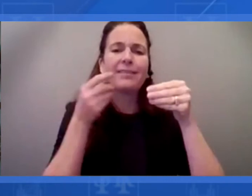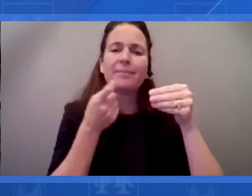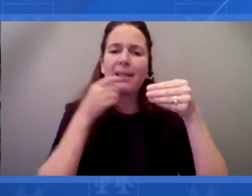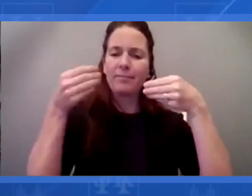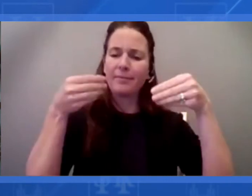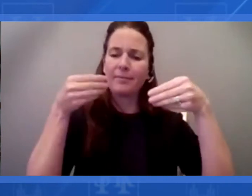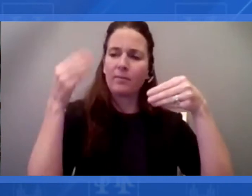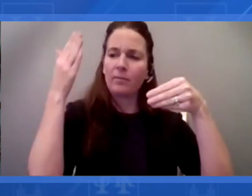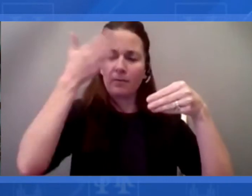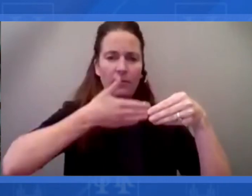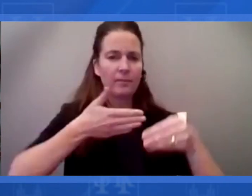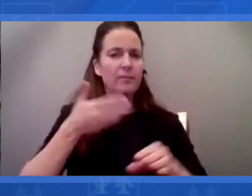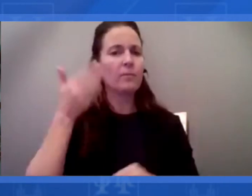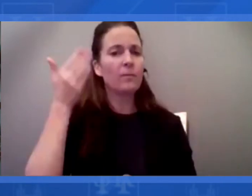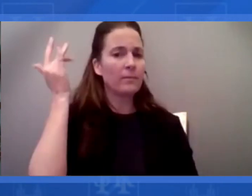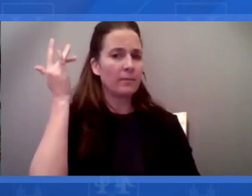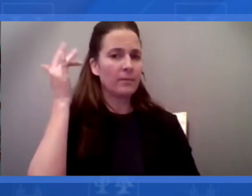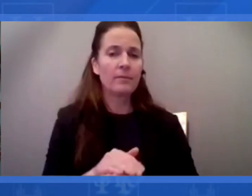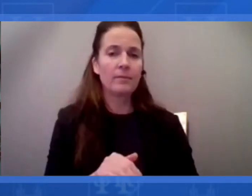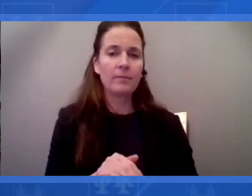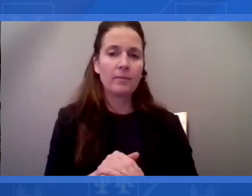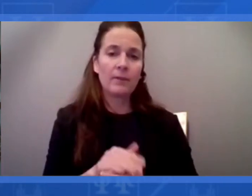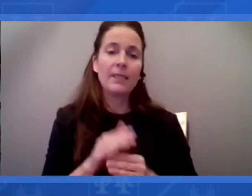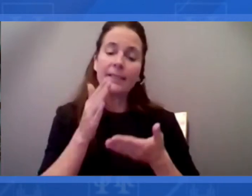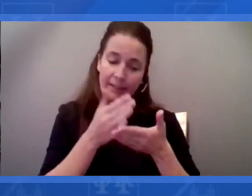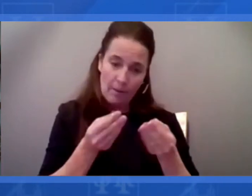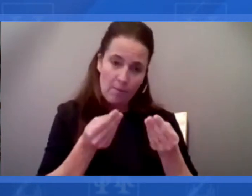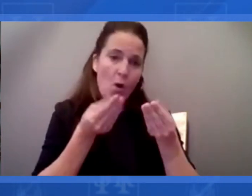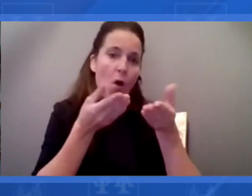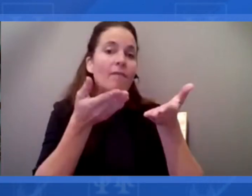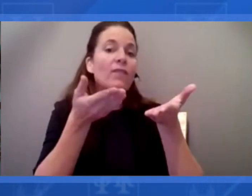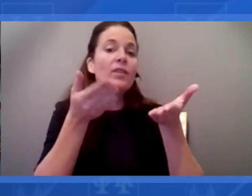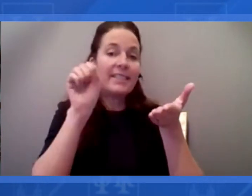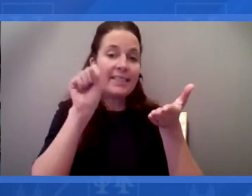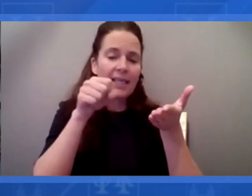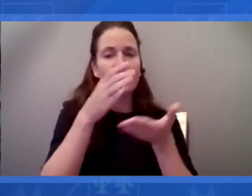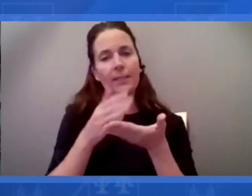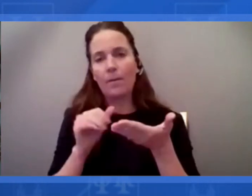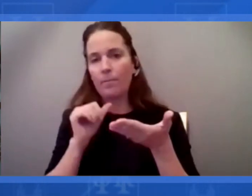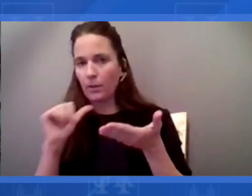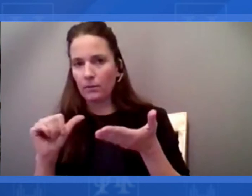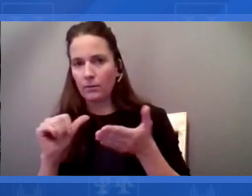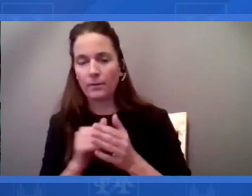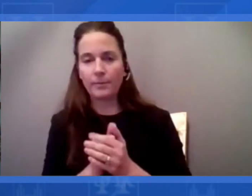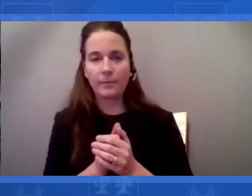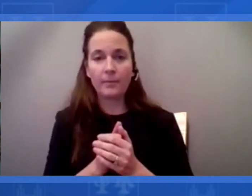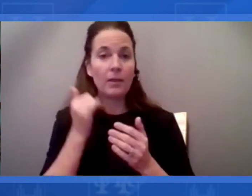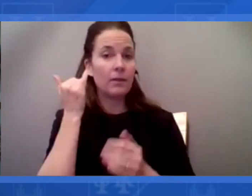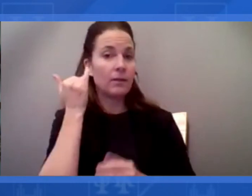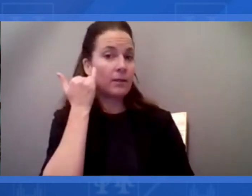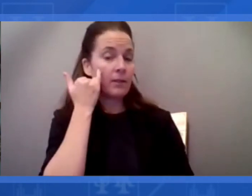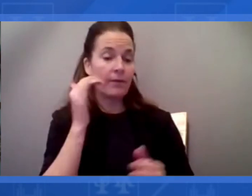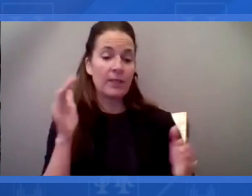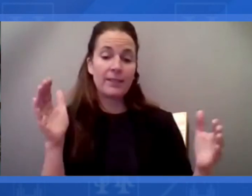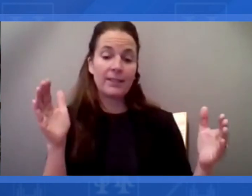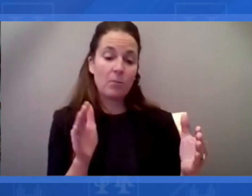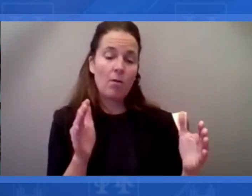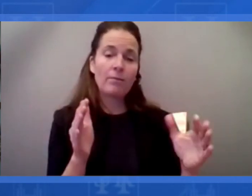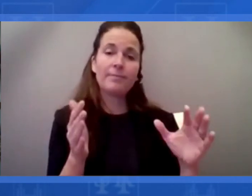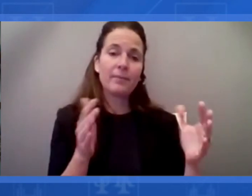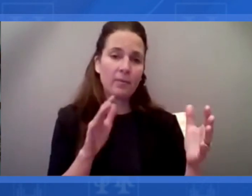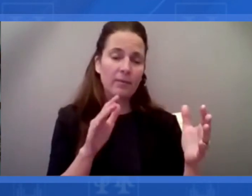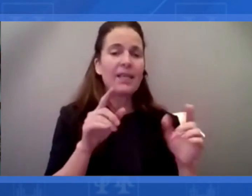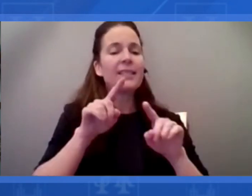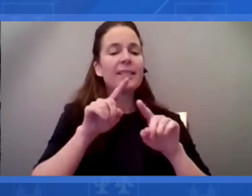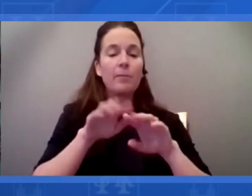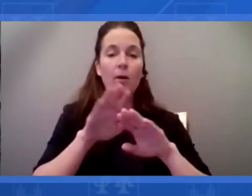vehicles due to the relative smaller size of the vehicles. This is the only way that we can ensure social distancing between the